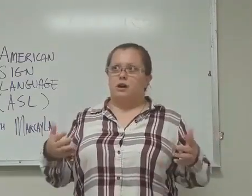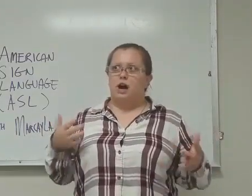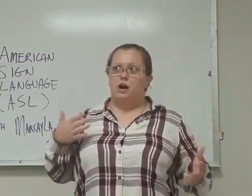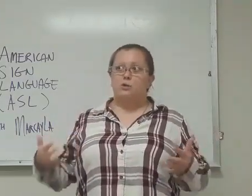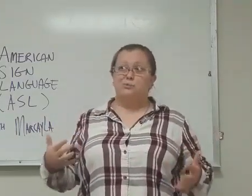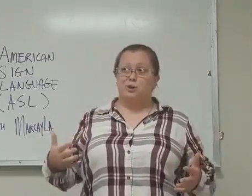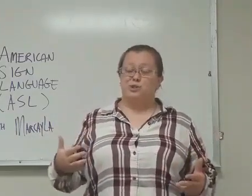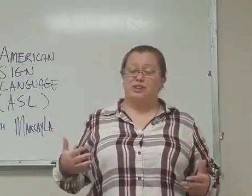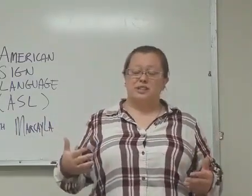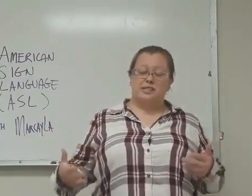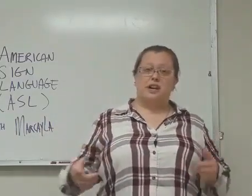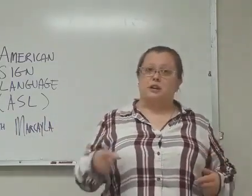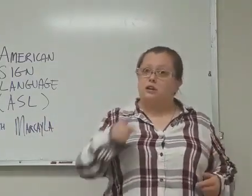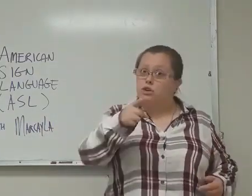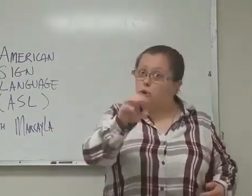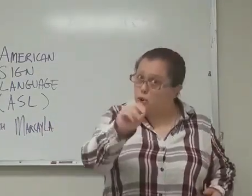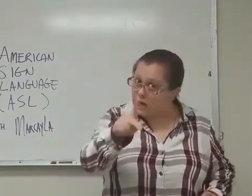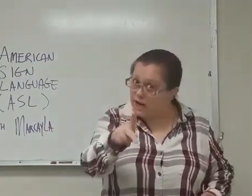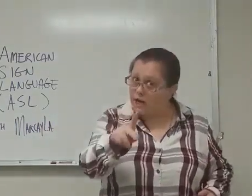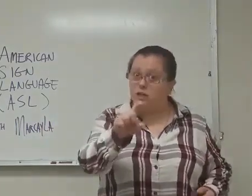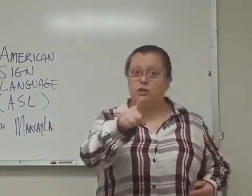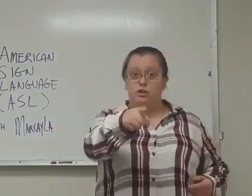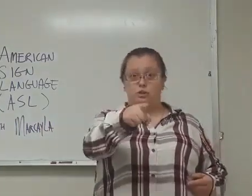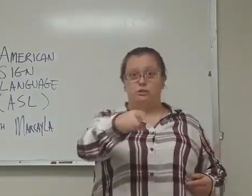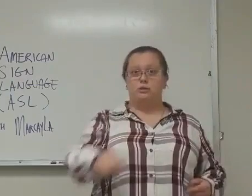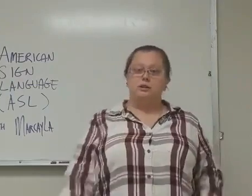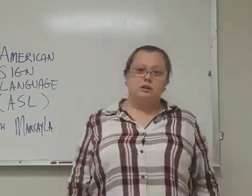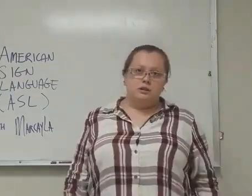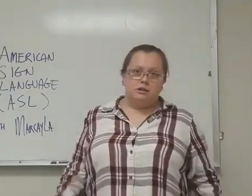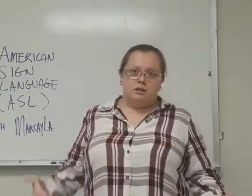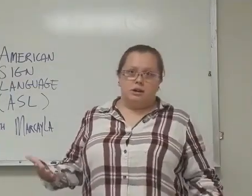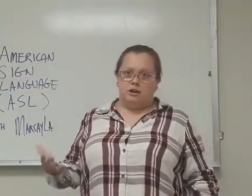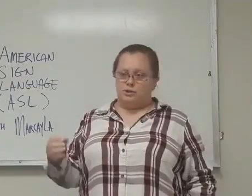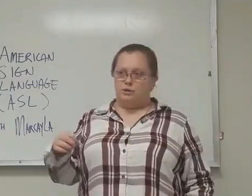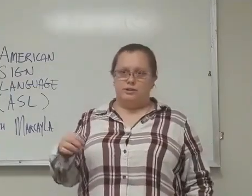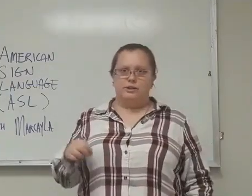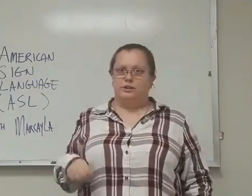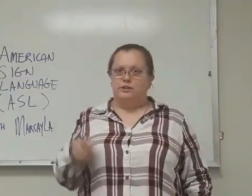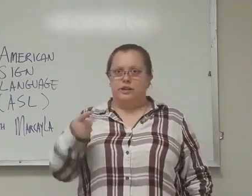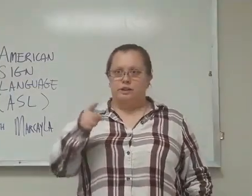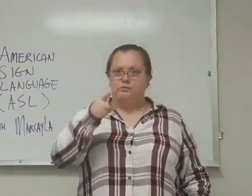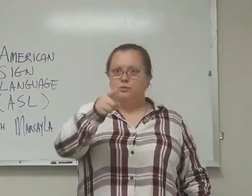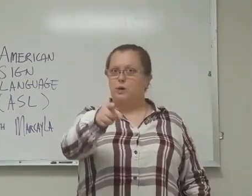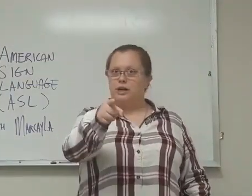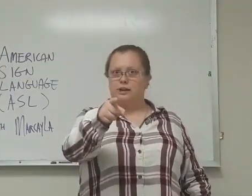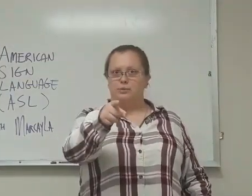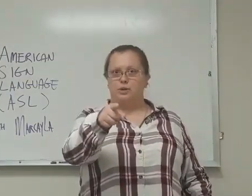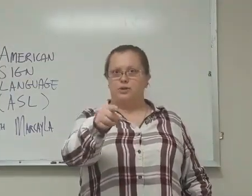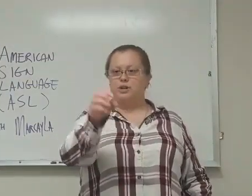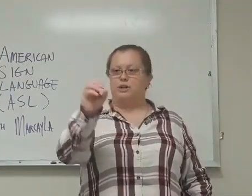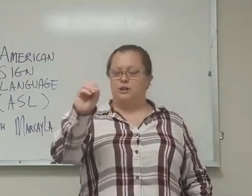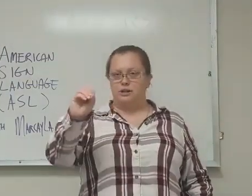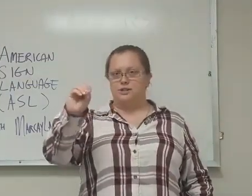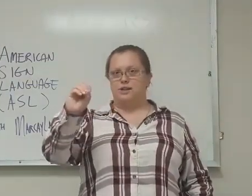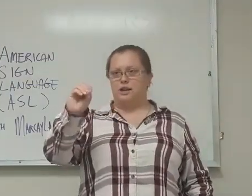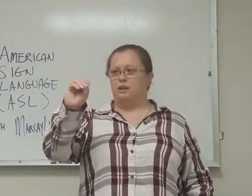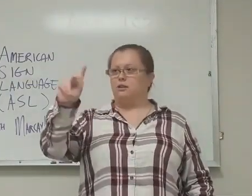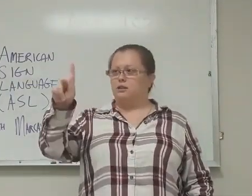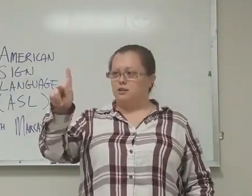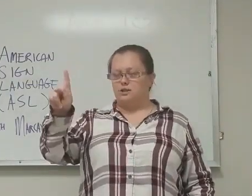I would personally say, "You okay? You." So it's literally pointing at the person and then